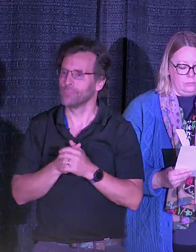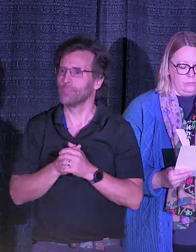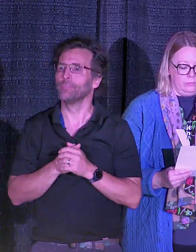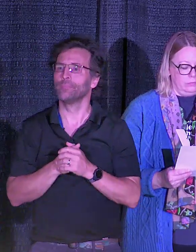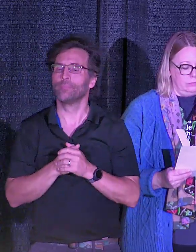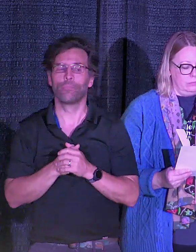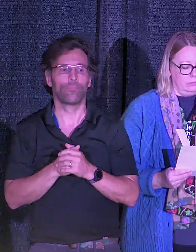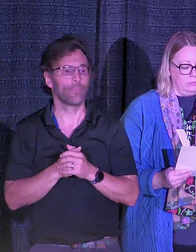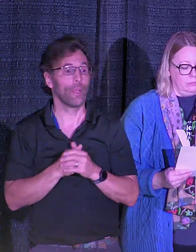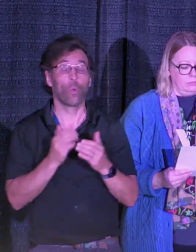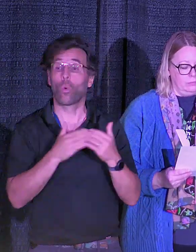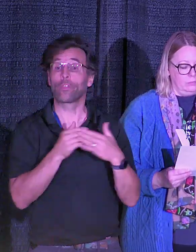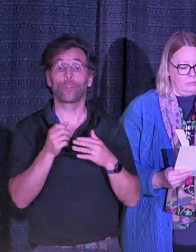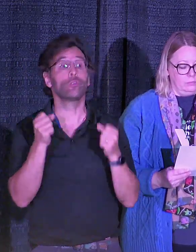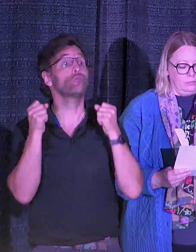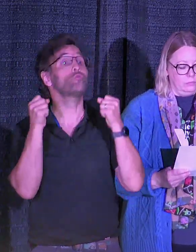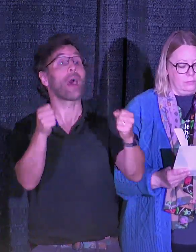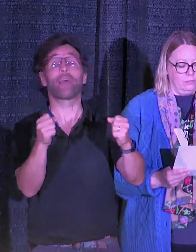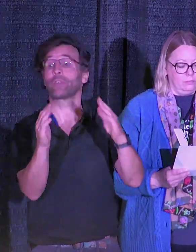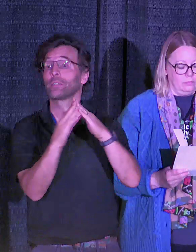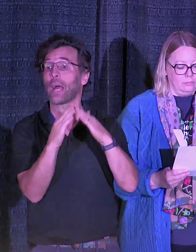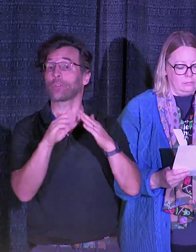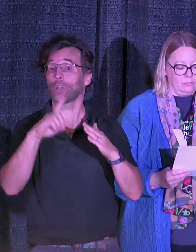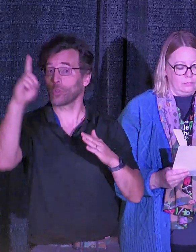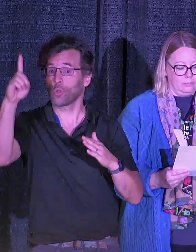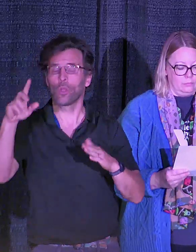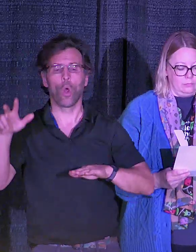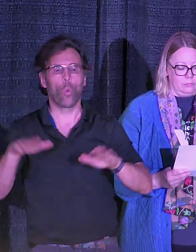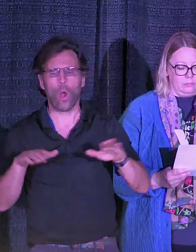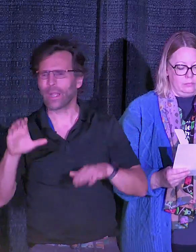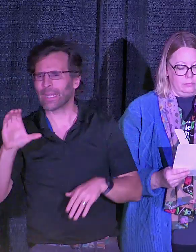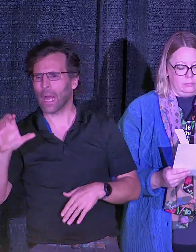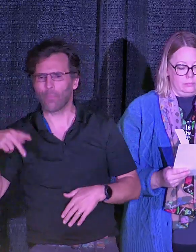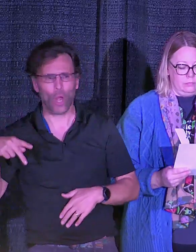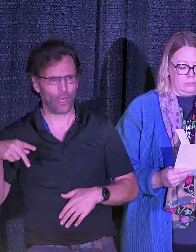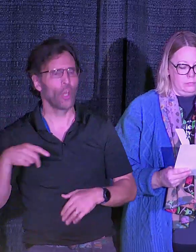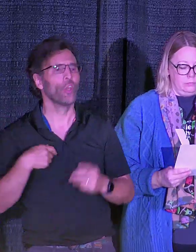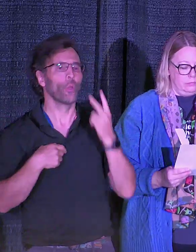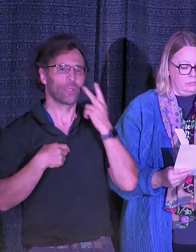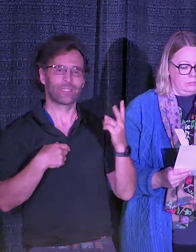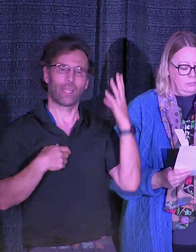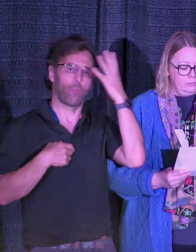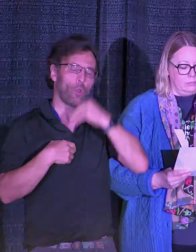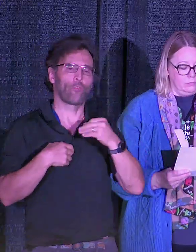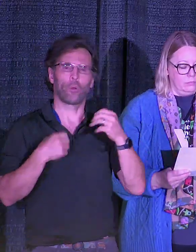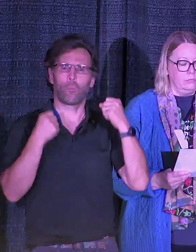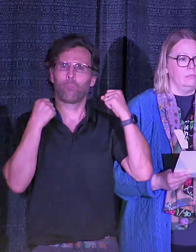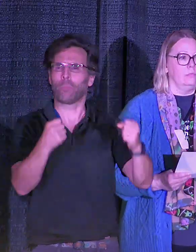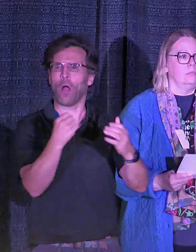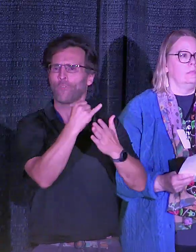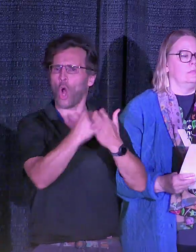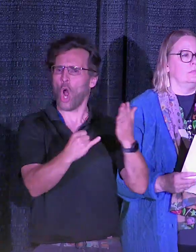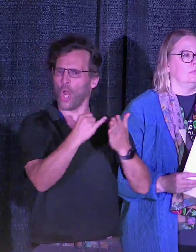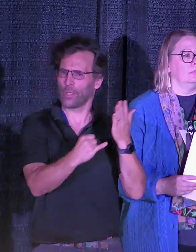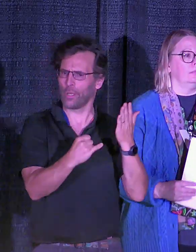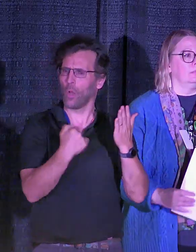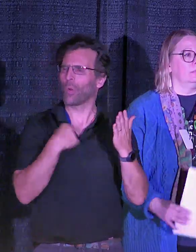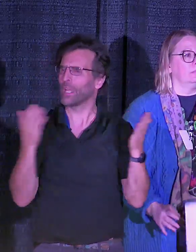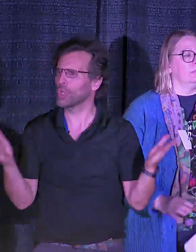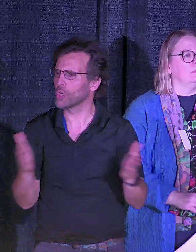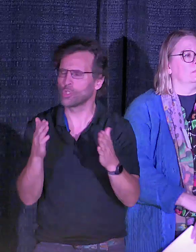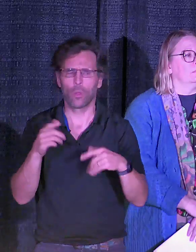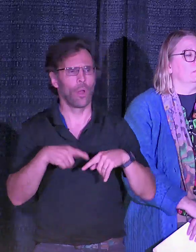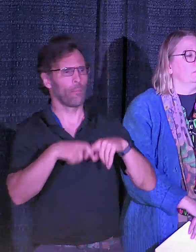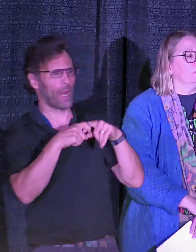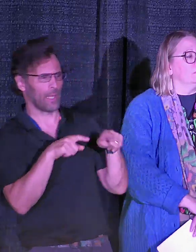It has meaning behind it as well. Whether you're driving downtown Duluth or walking in Canal Park, you'll see this beautiful and powerful art. We encourage you to